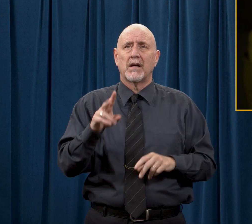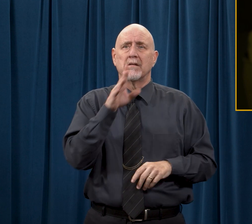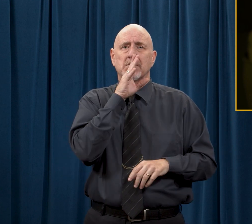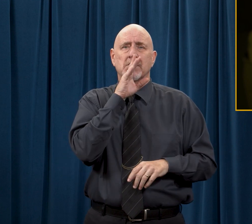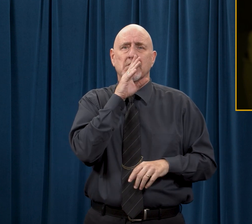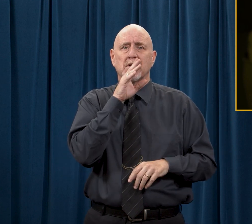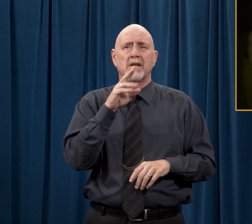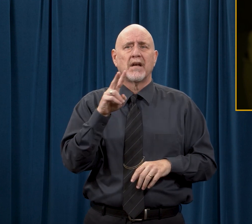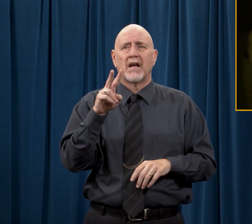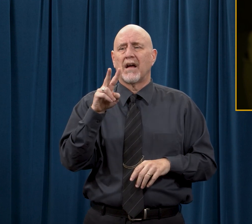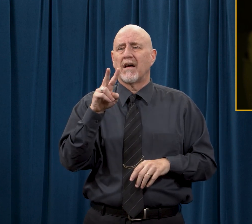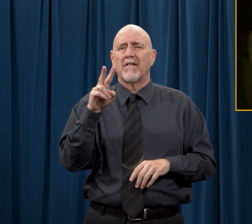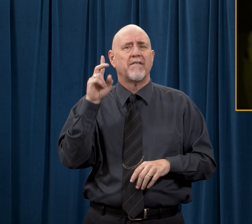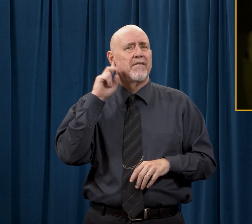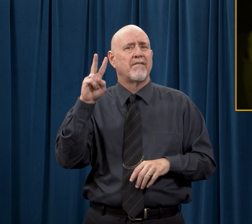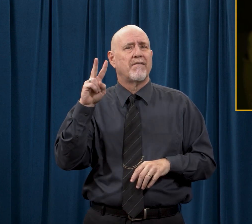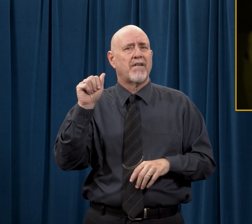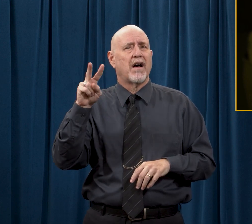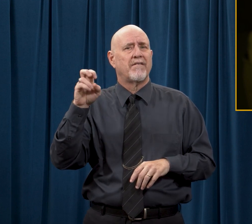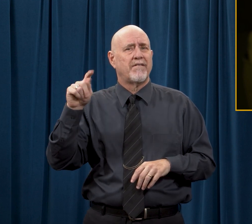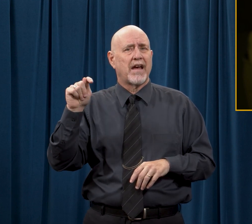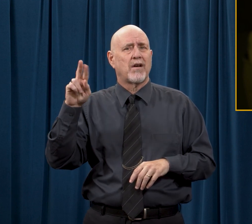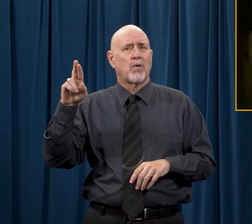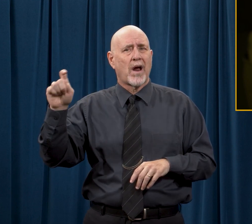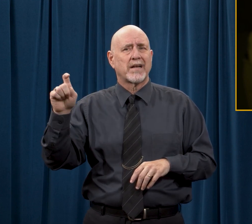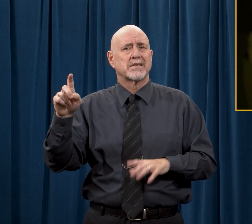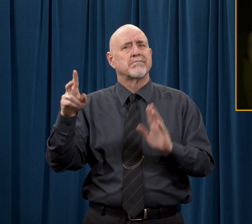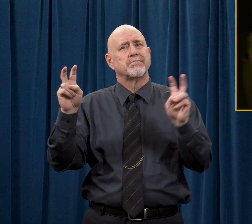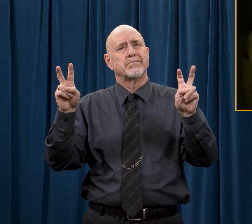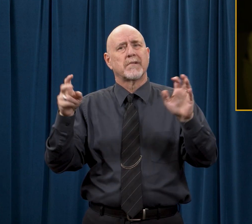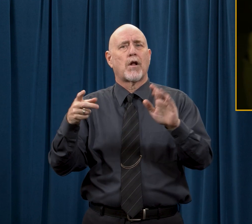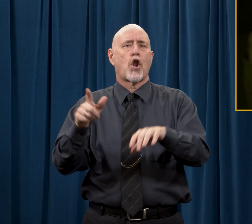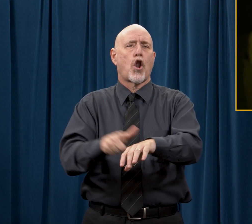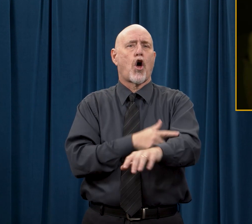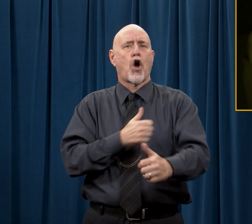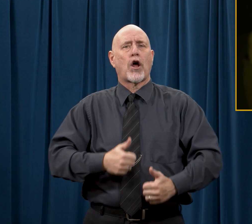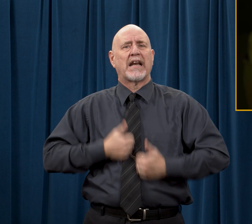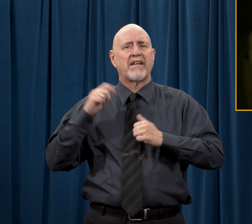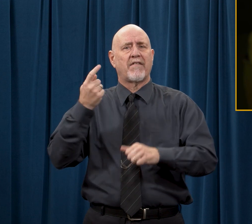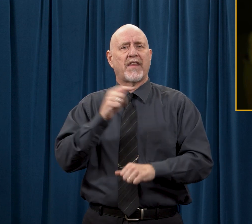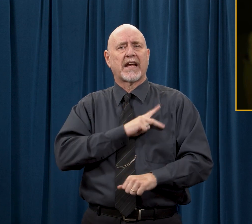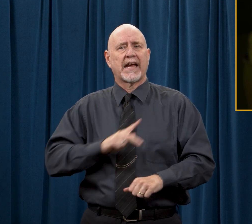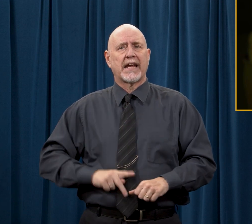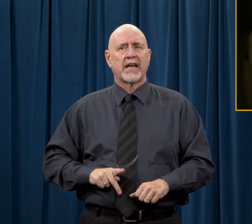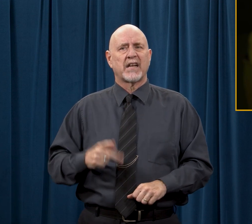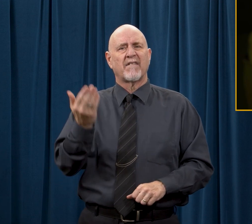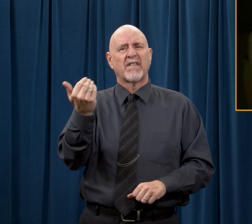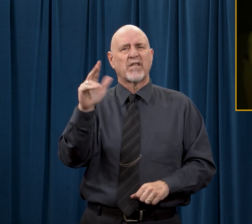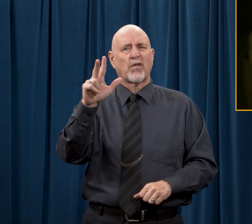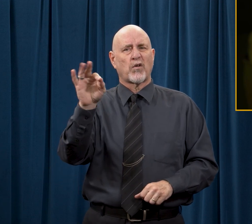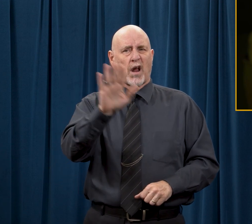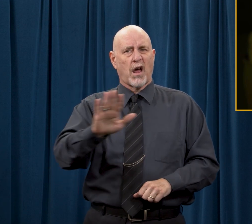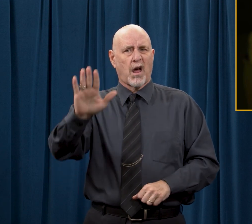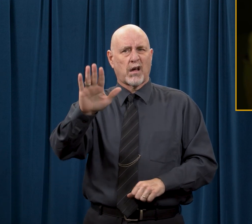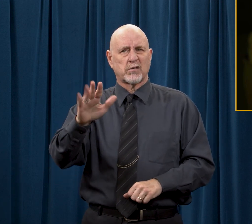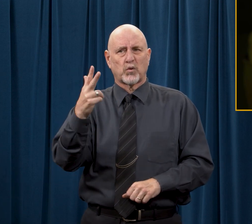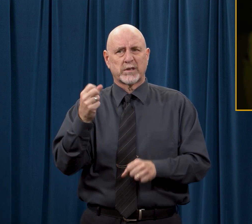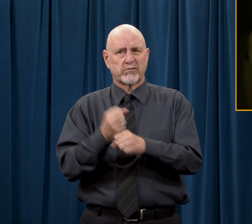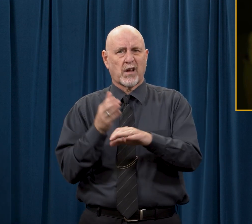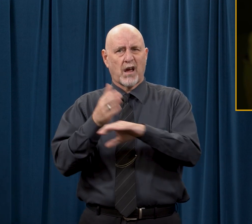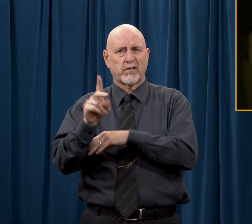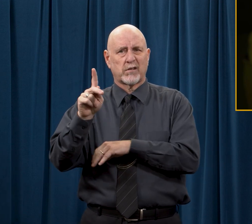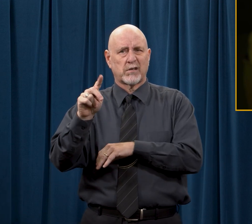saying, "Vivat Rex, Vivat Rex, long live the king." This Bible dates around